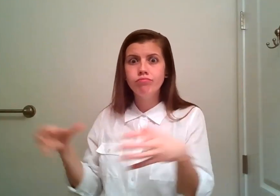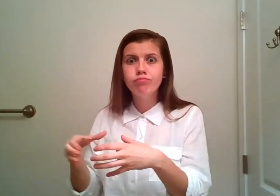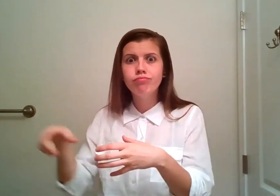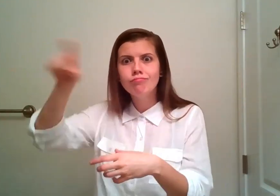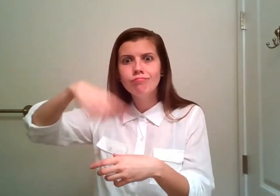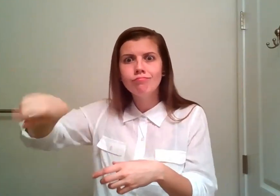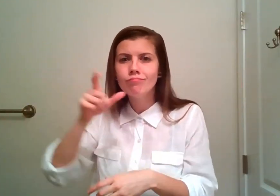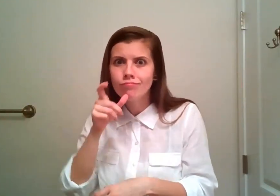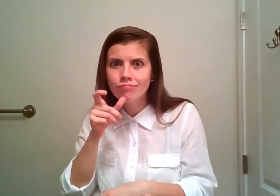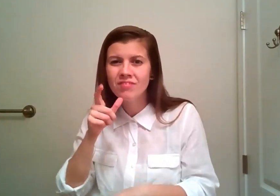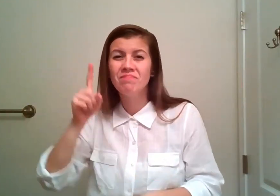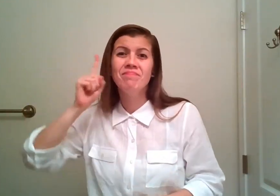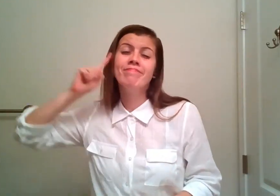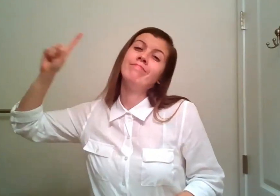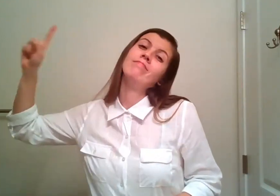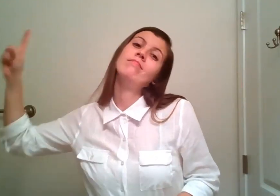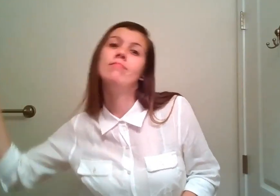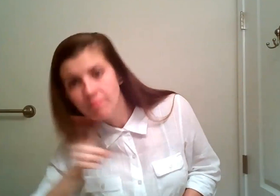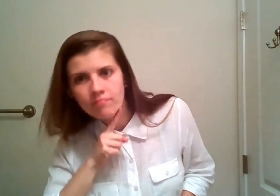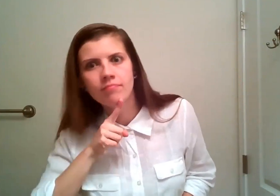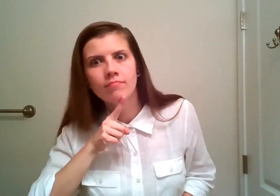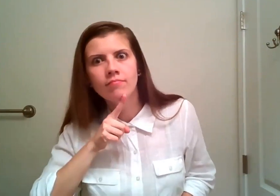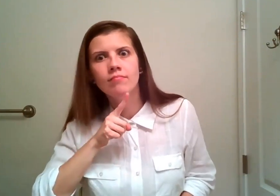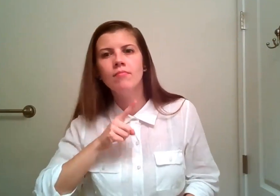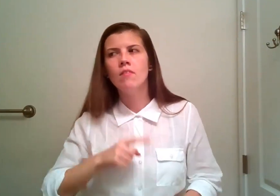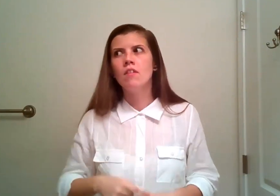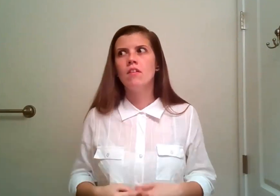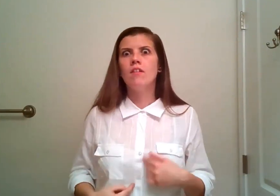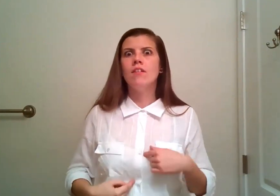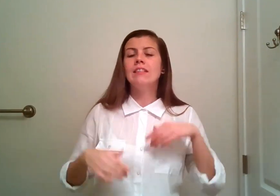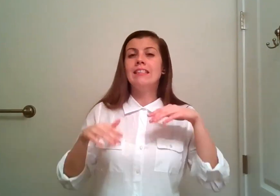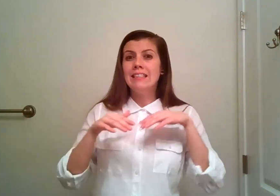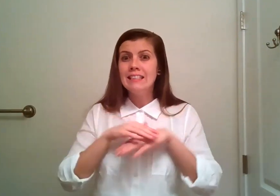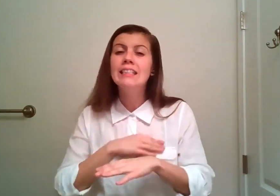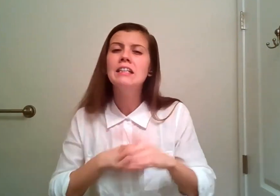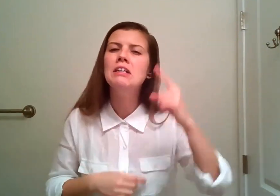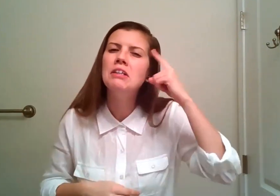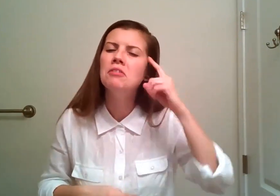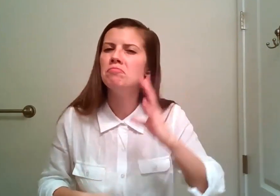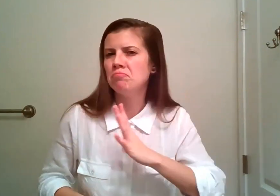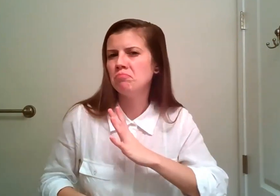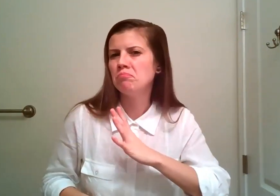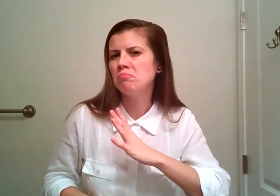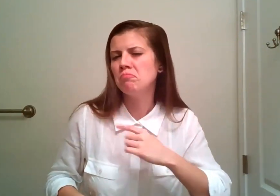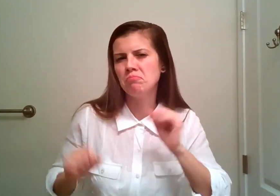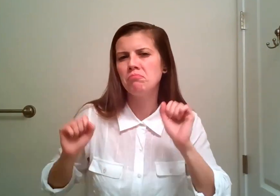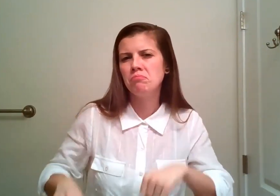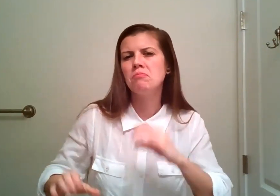and when I got there was a whole group of deaf people, big D deaf people.